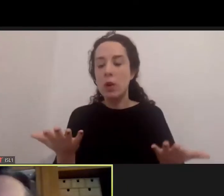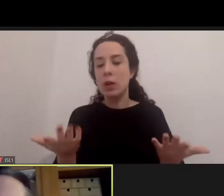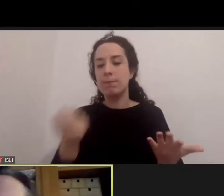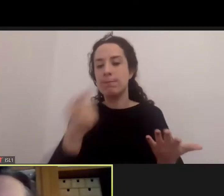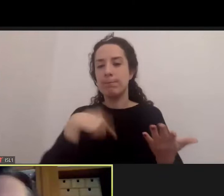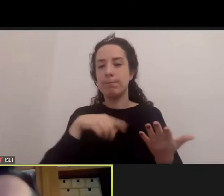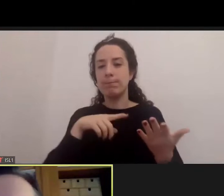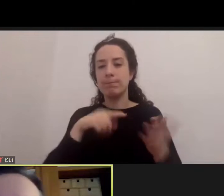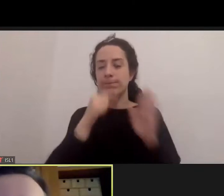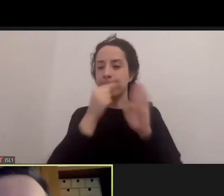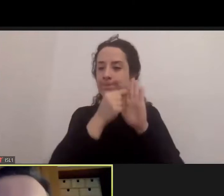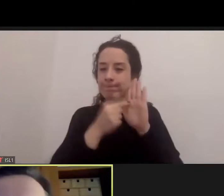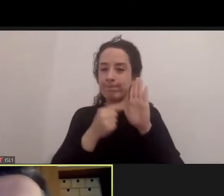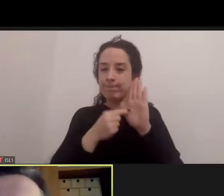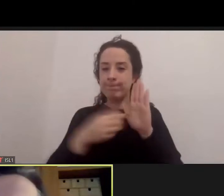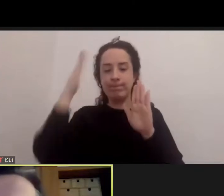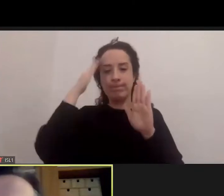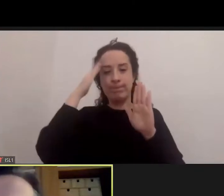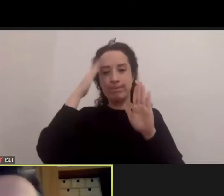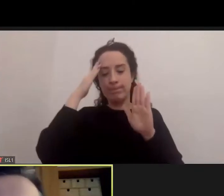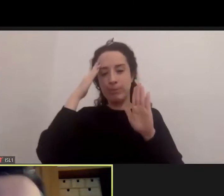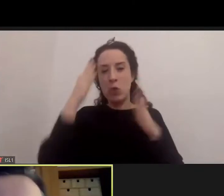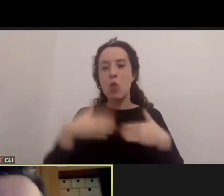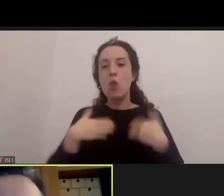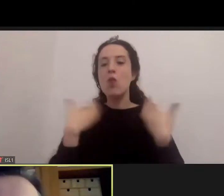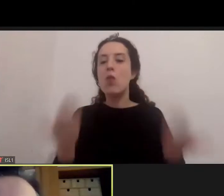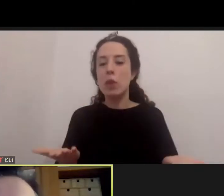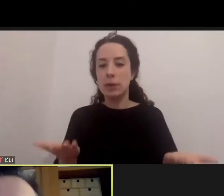the key highlights for the coming years.